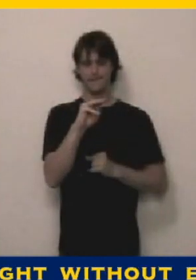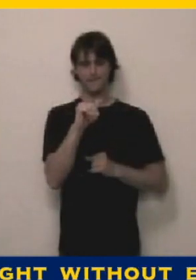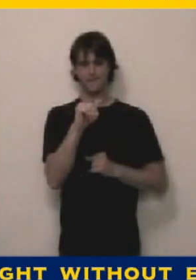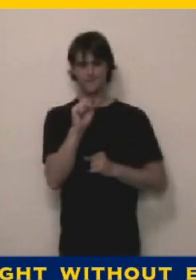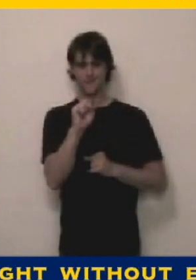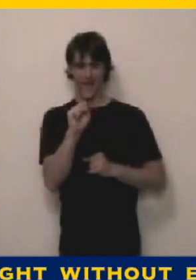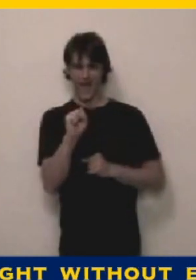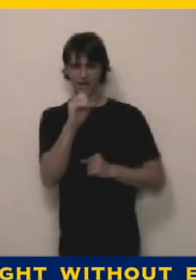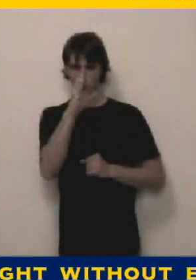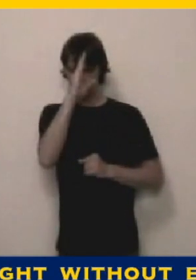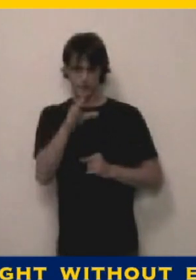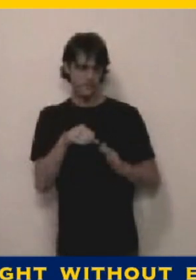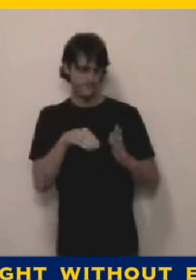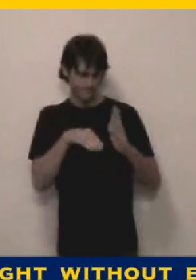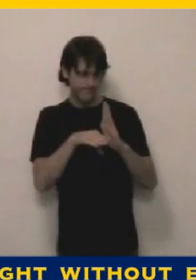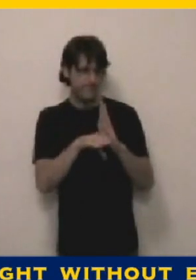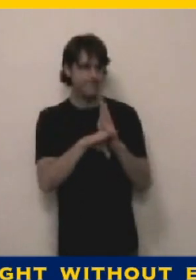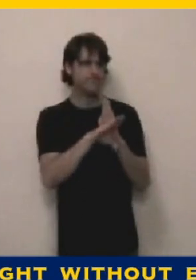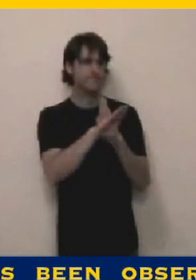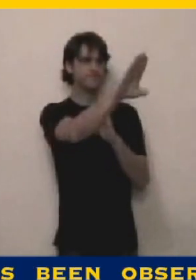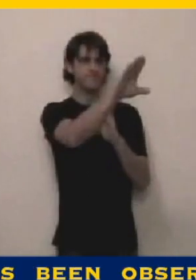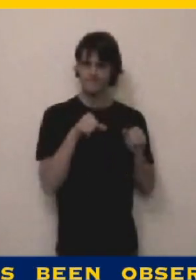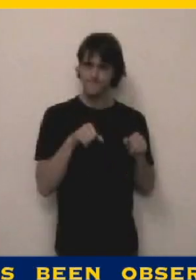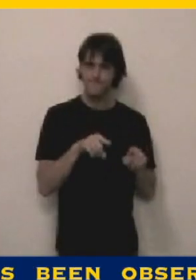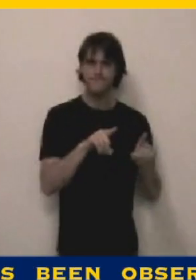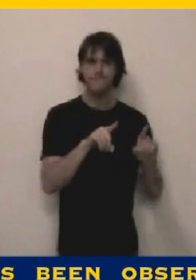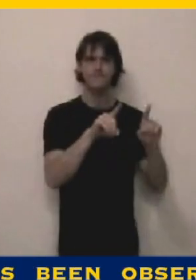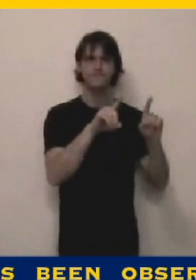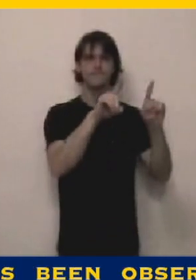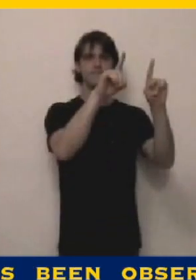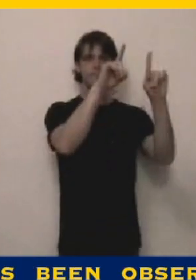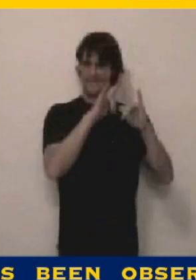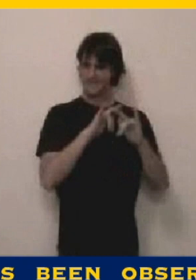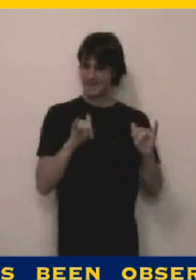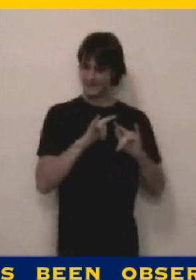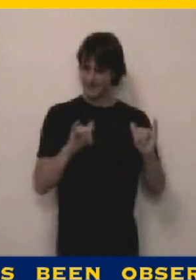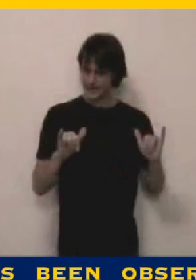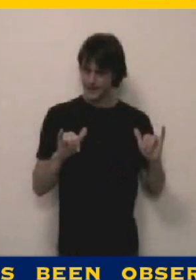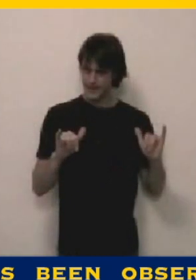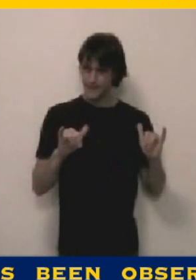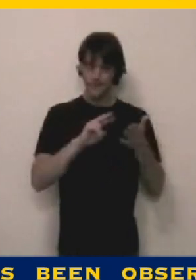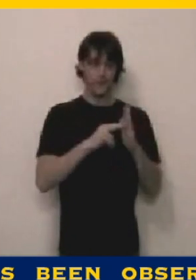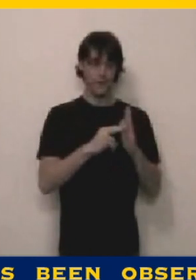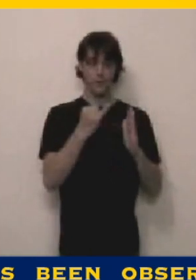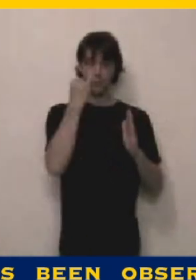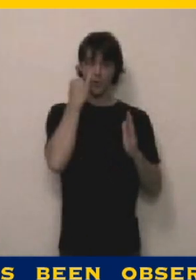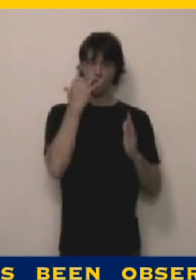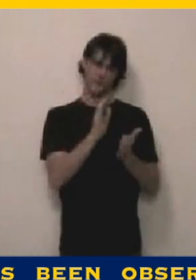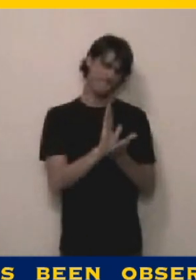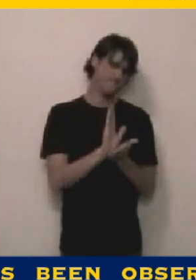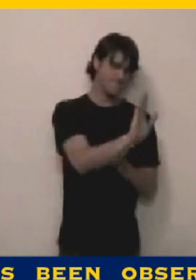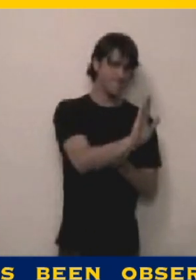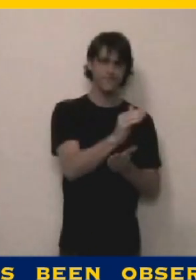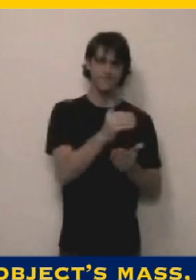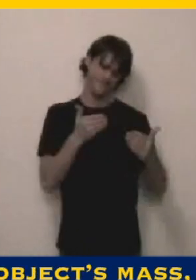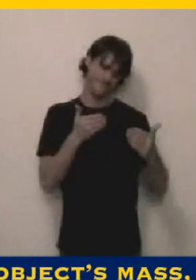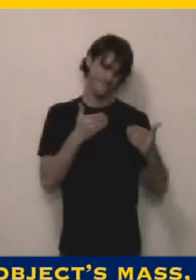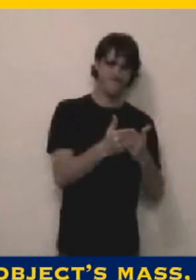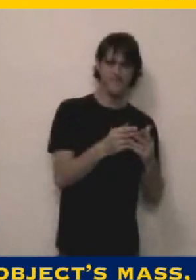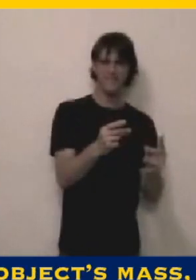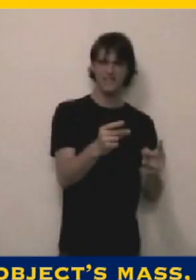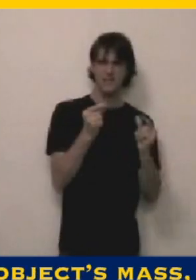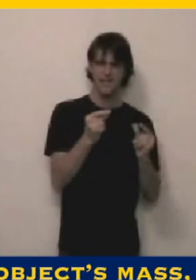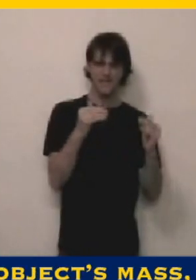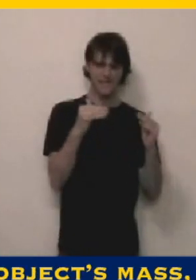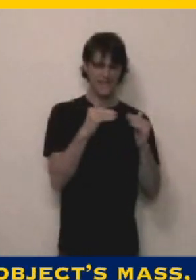and closer to the speed of light without ever actually reaching it. Put another way, it has been observed that the mass of a particle increases with its velocity.